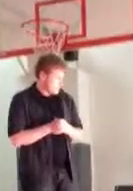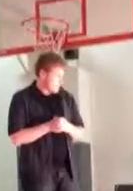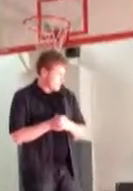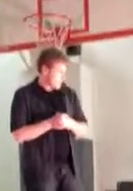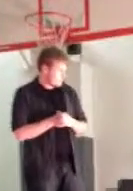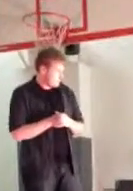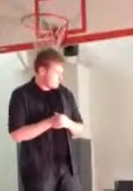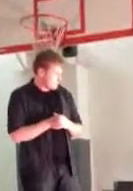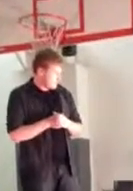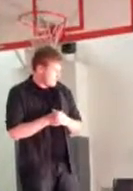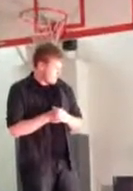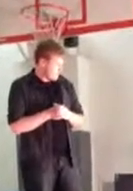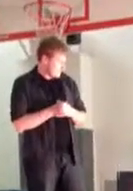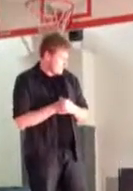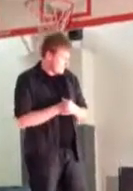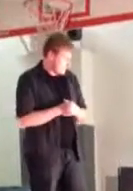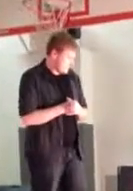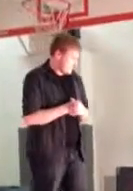Alright.